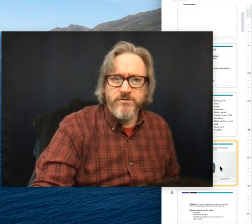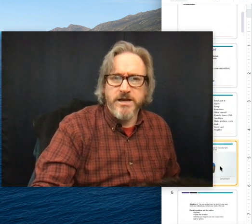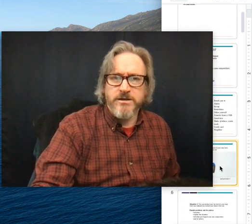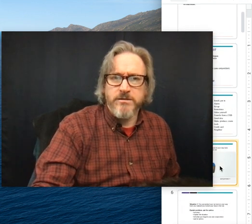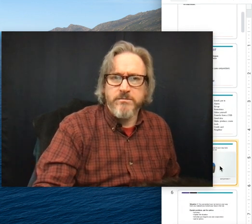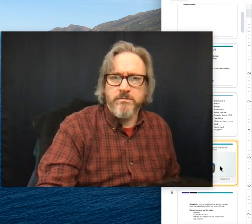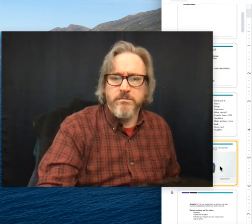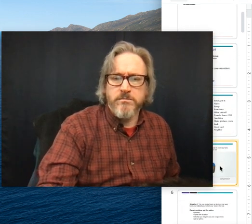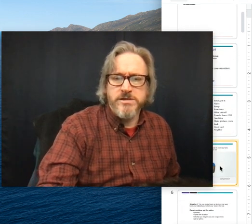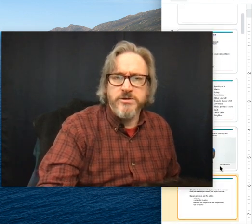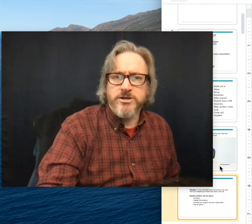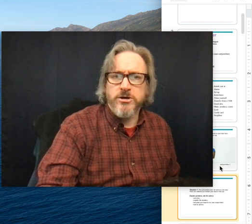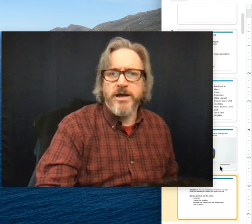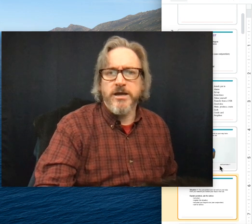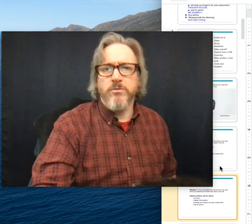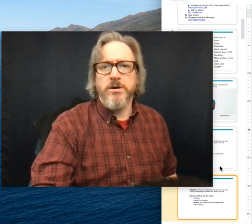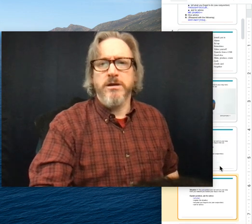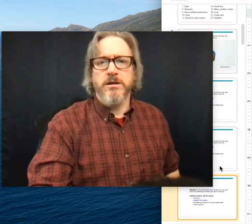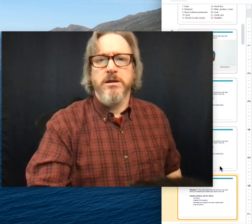Because I've already got the situation. Okay, you know what?